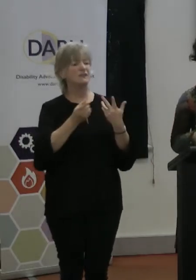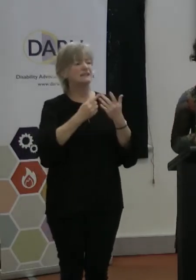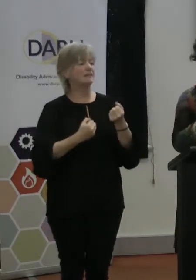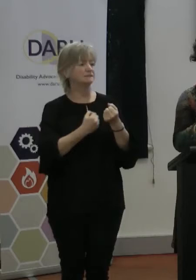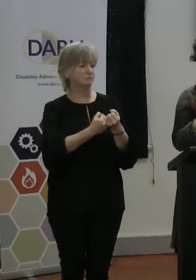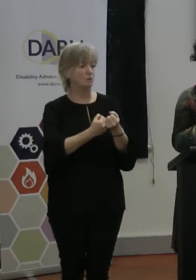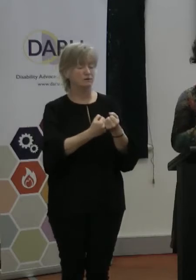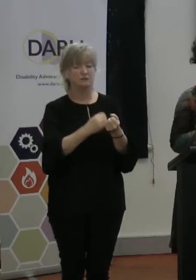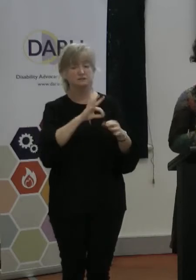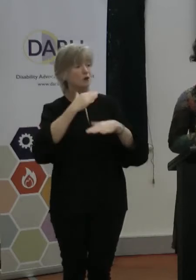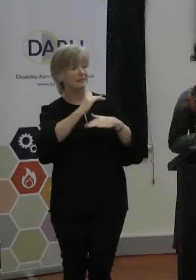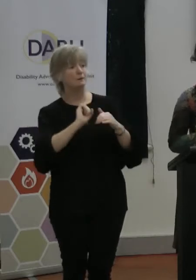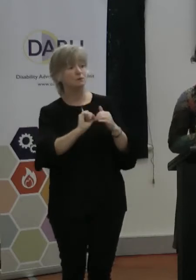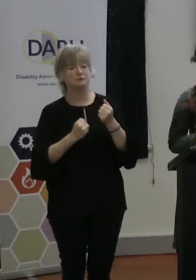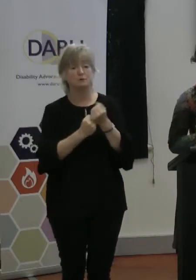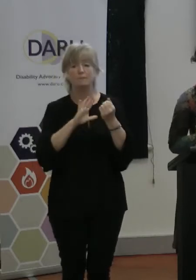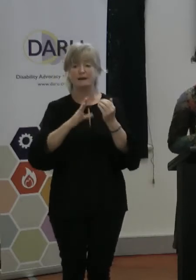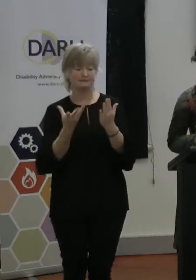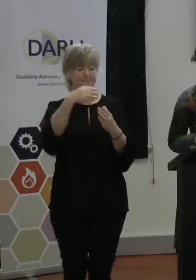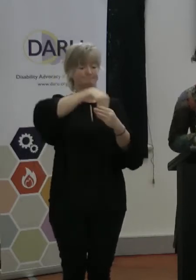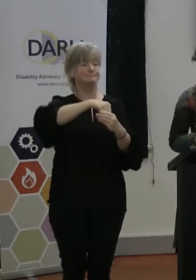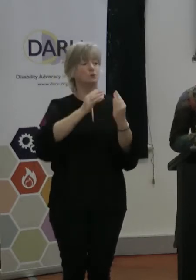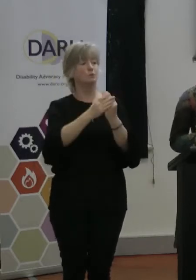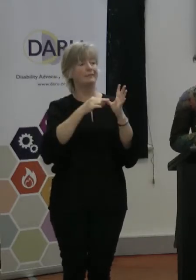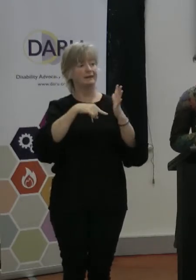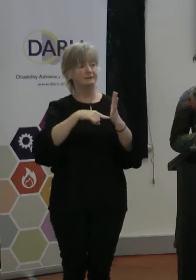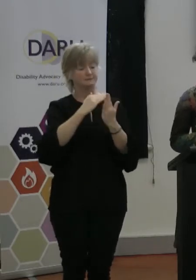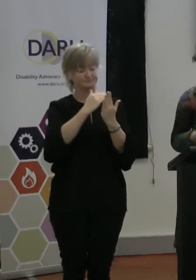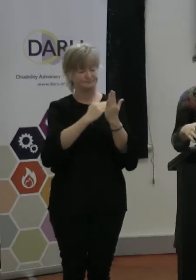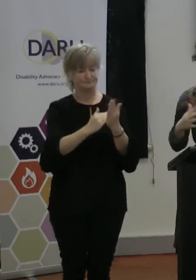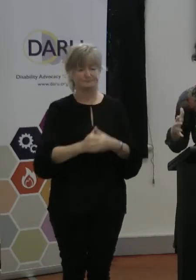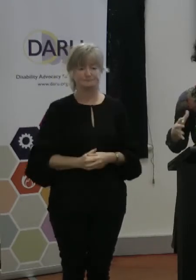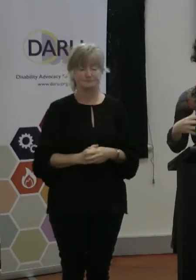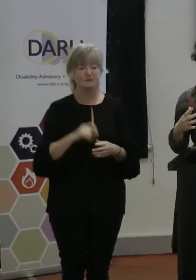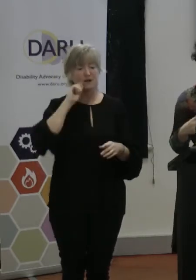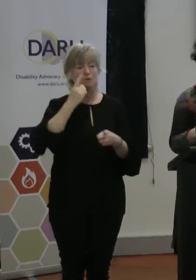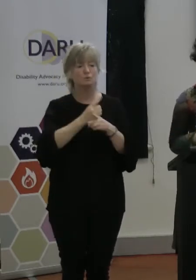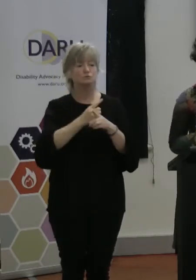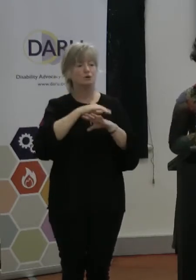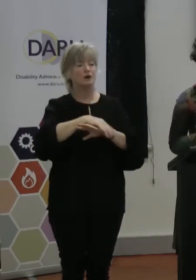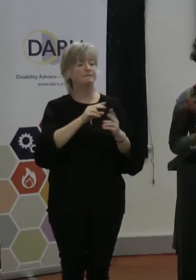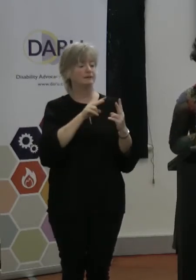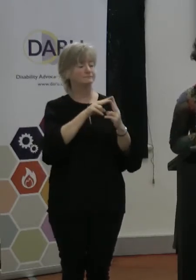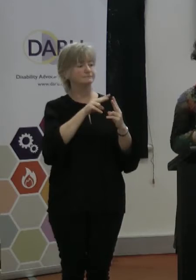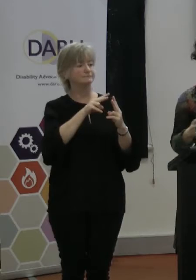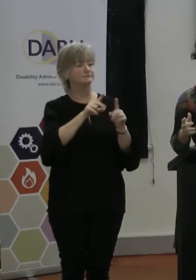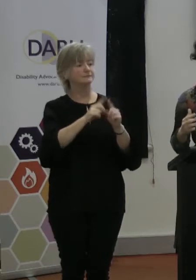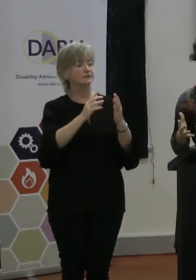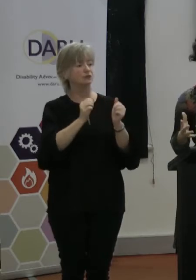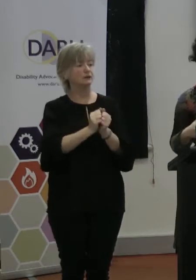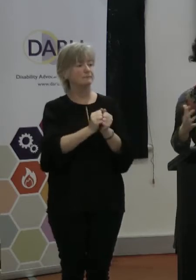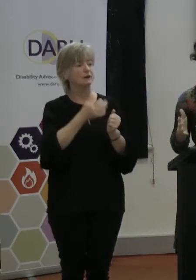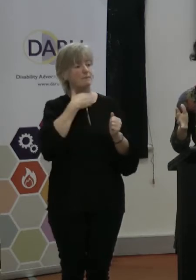you can provide, but it's explicitly built into the Act. I'm going to talk about the two types of agreements in a bit